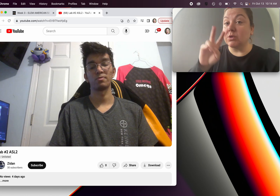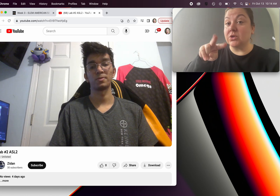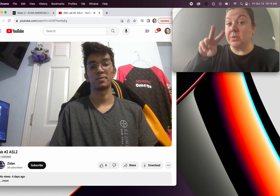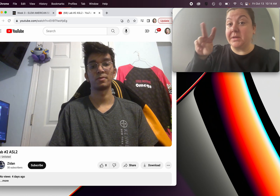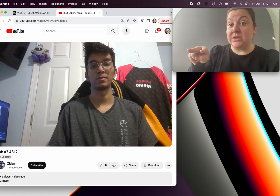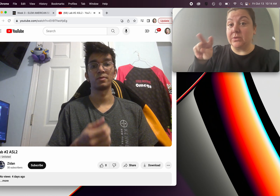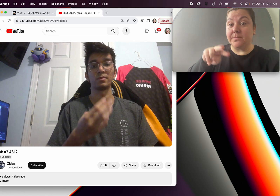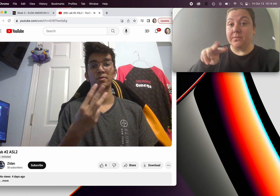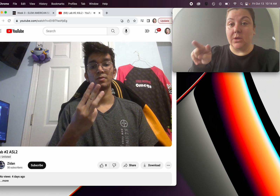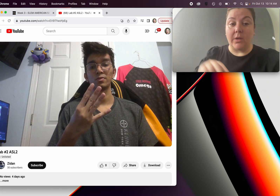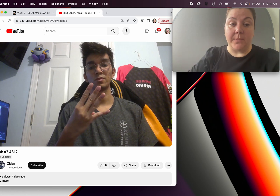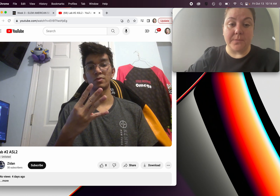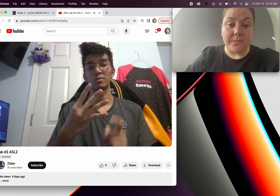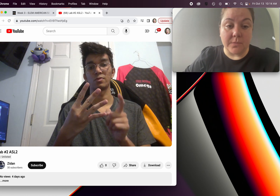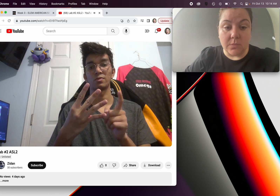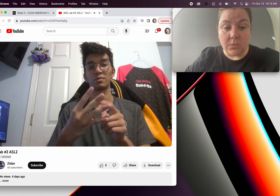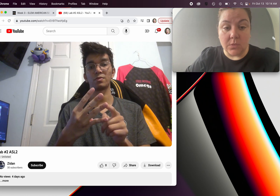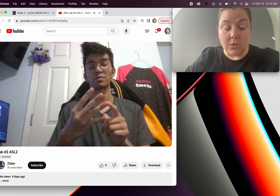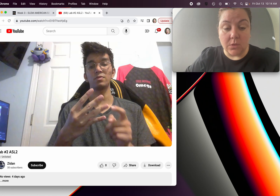Mm-hmm. 22. Great.